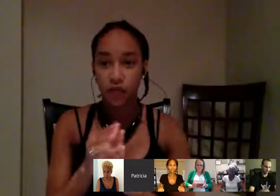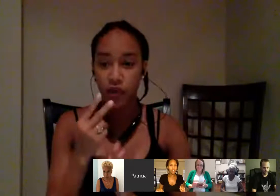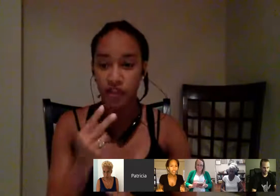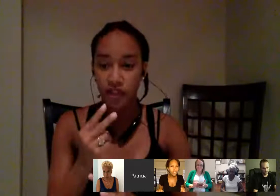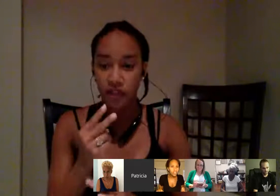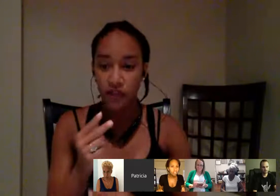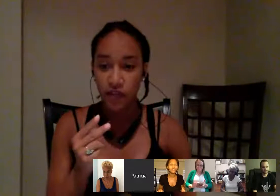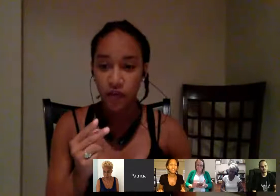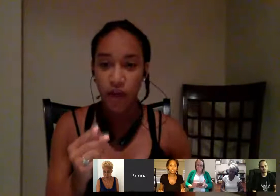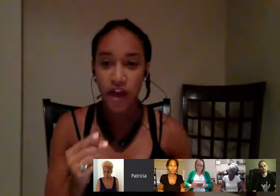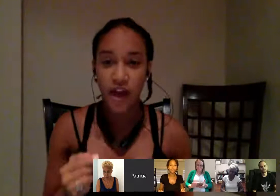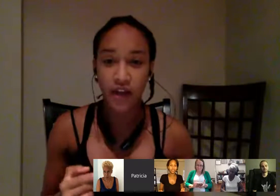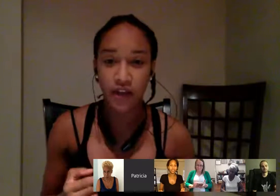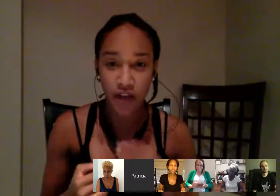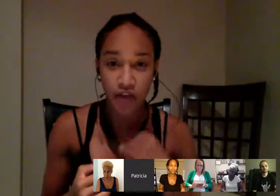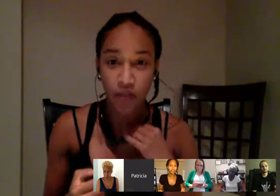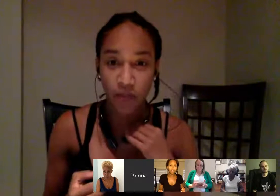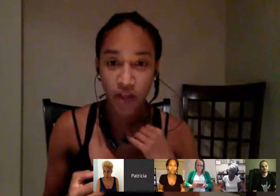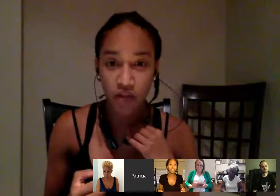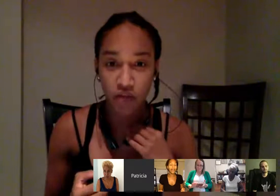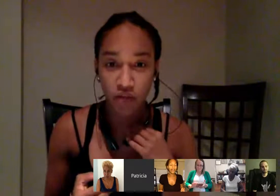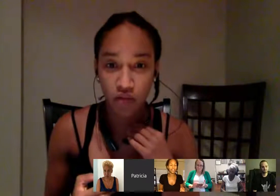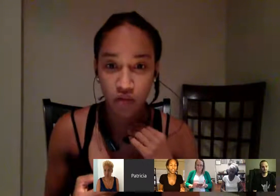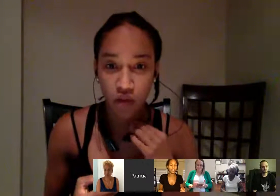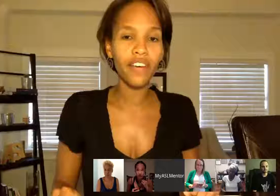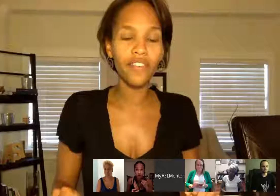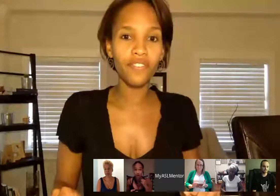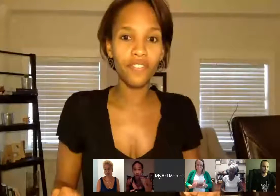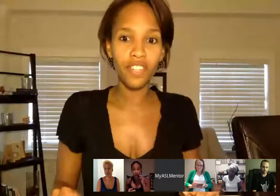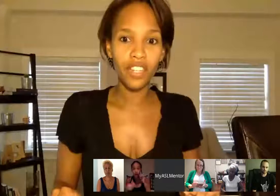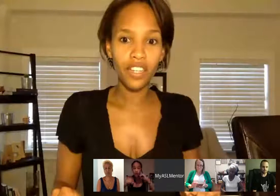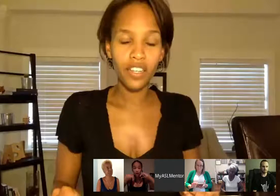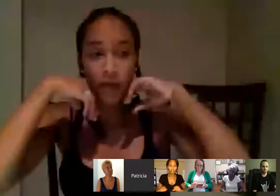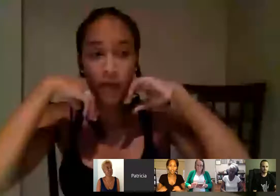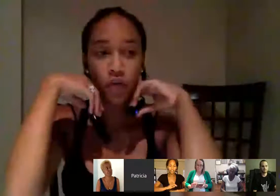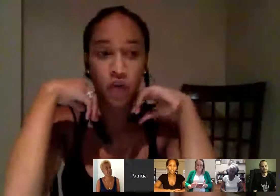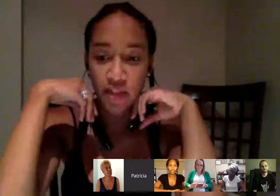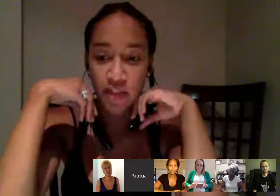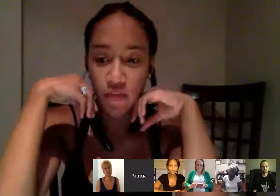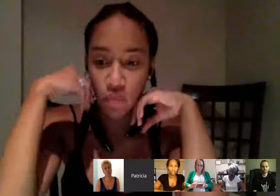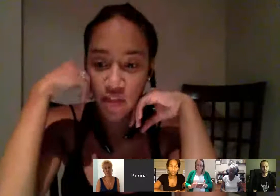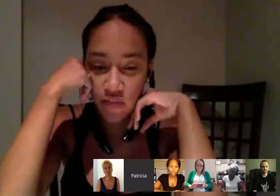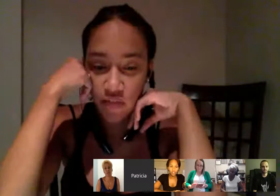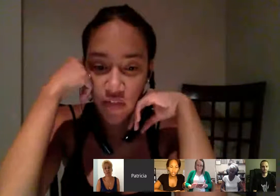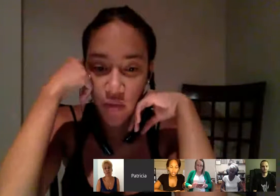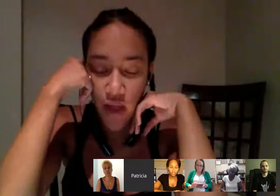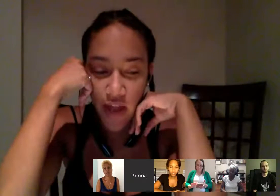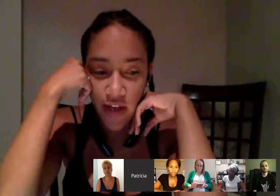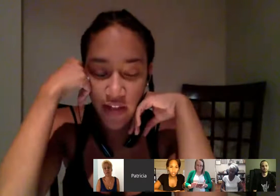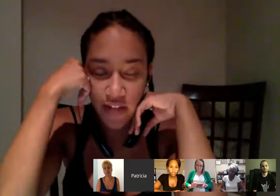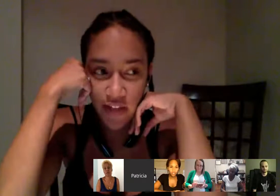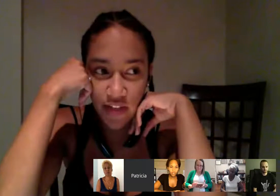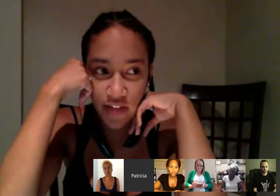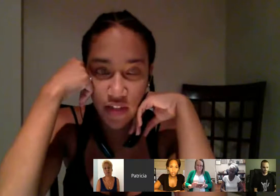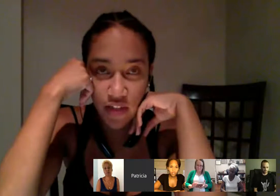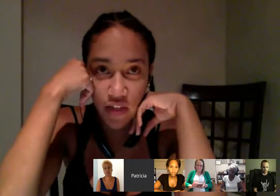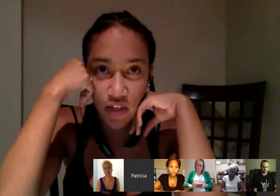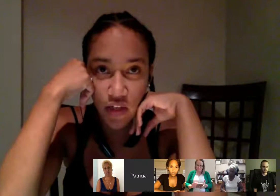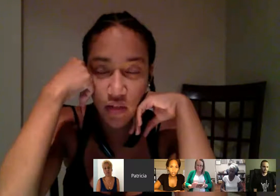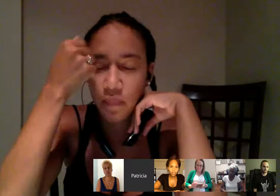myself voicing this video, and can you hear me? Yes. Yeah. Okay. I recorded myself voicing this video, and I